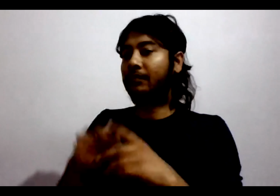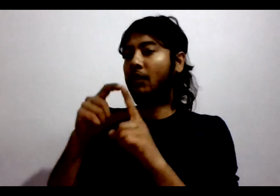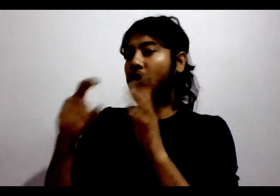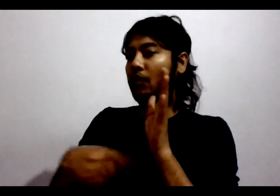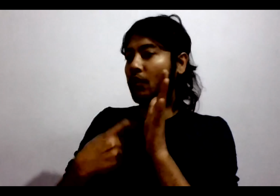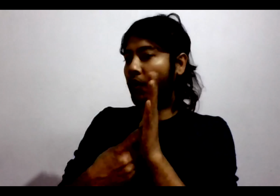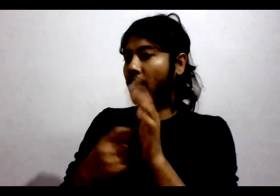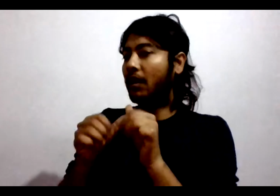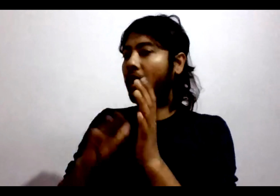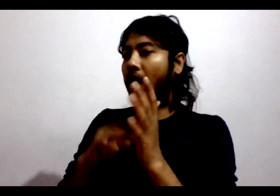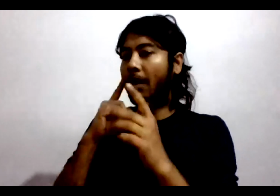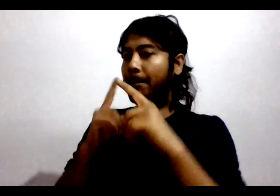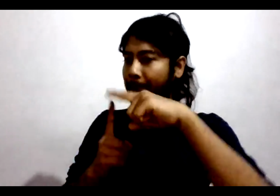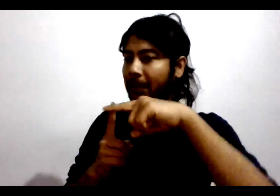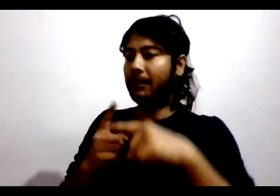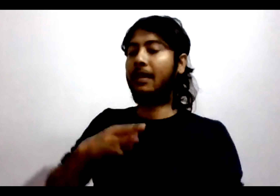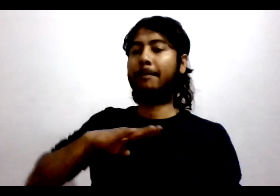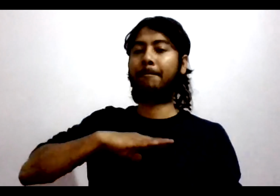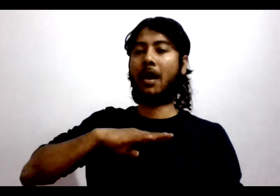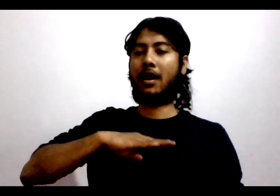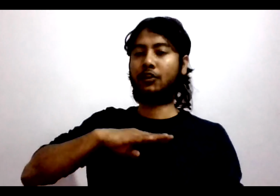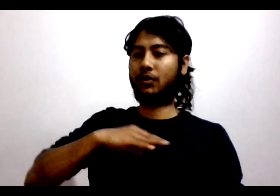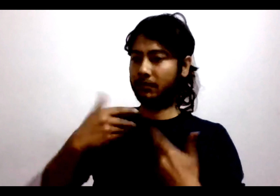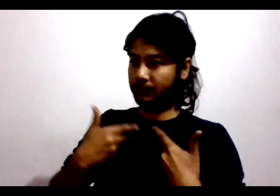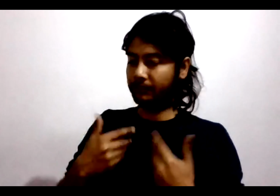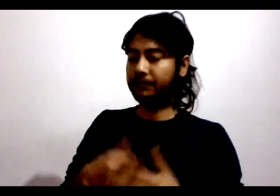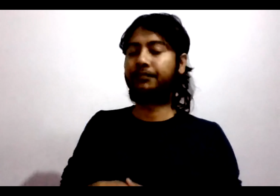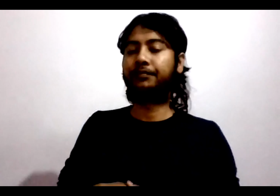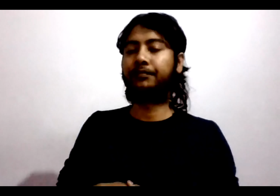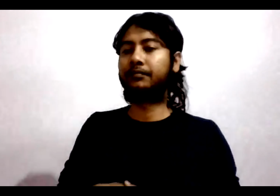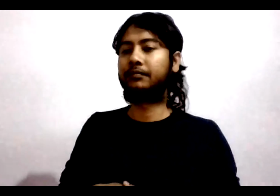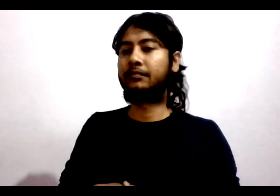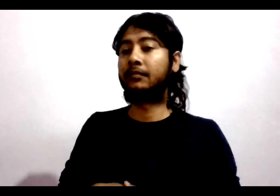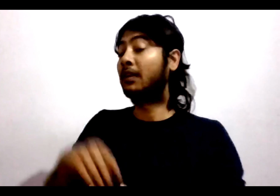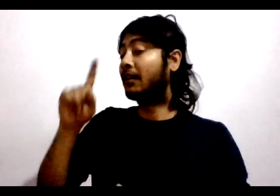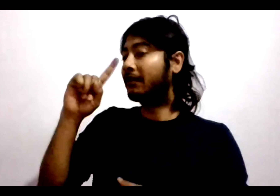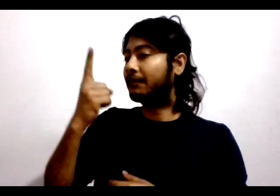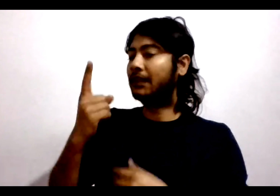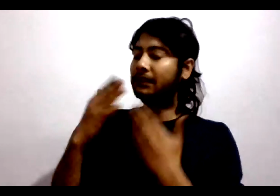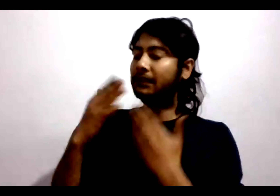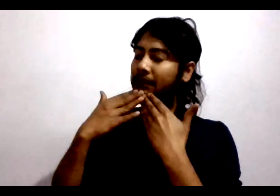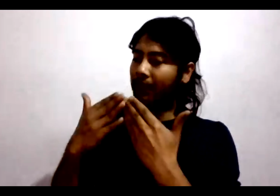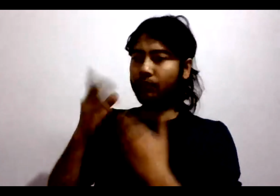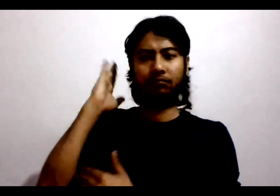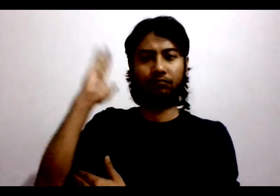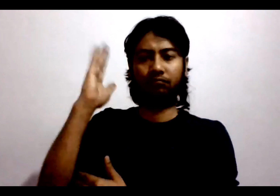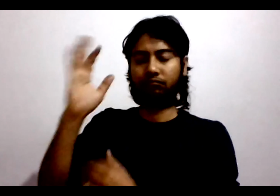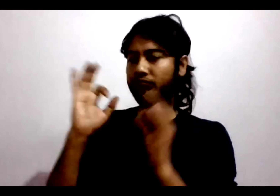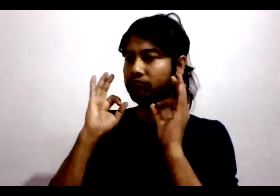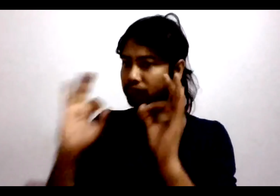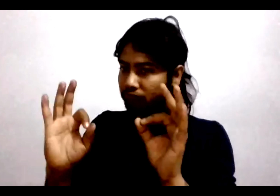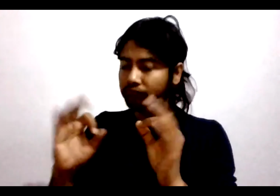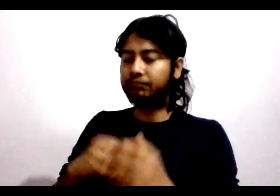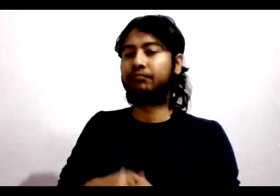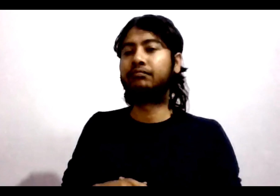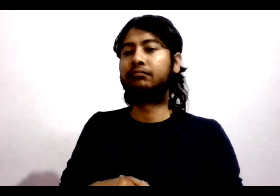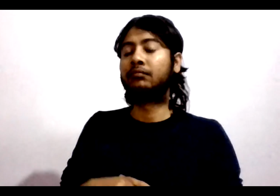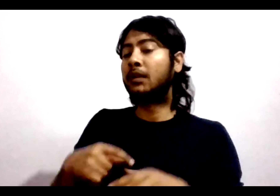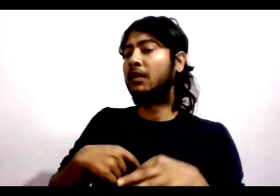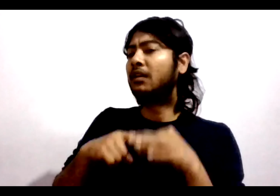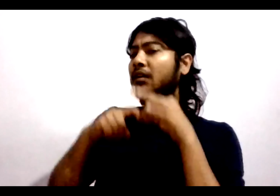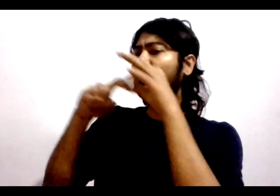Solapur, Maharashtra. First of all, Okay. thank you for this wonderful lecture. My question